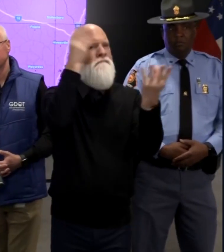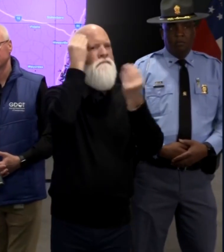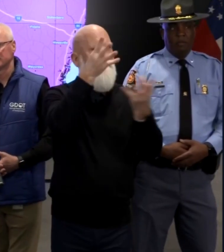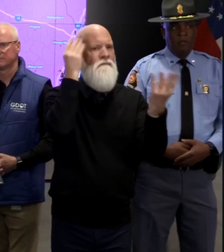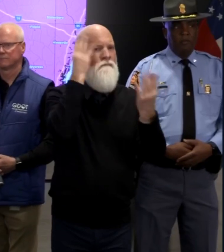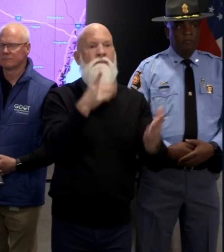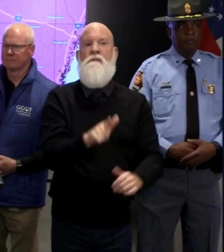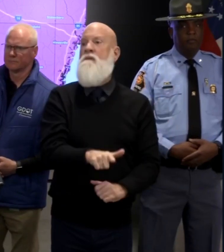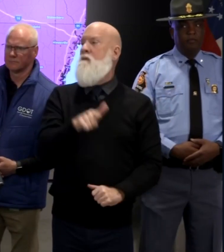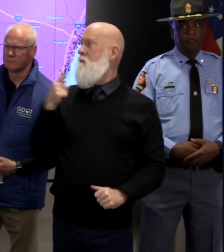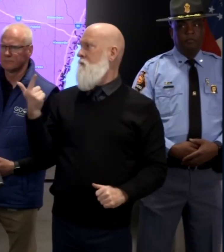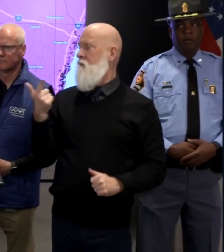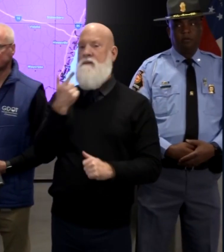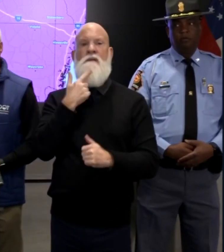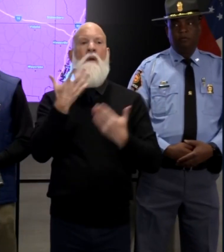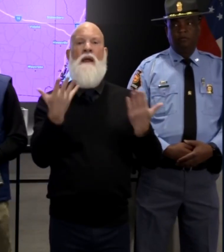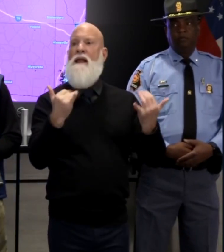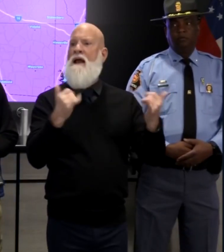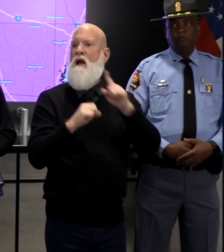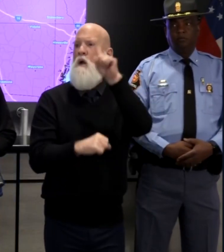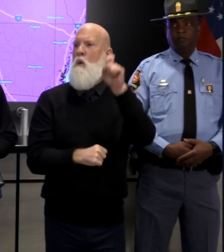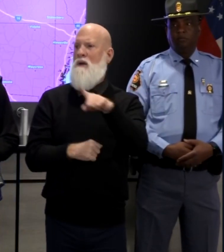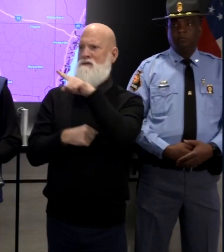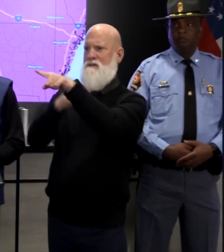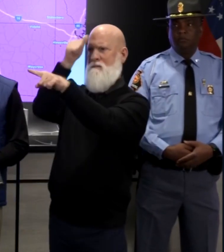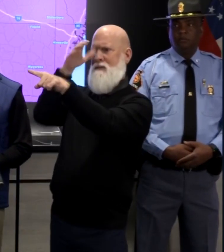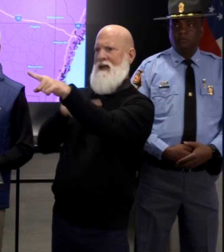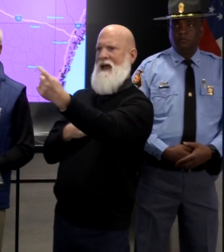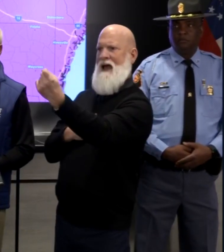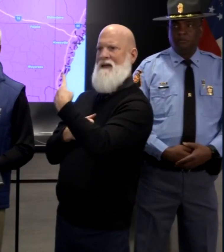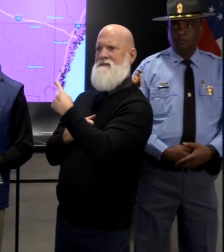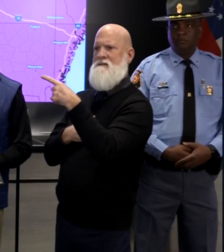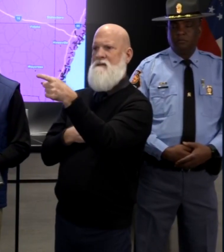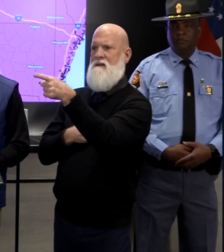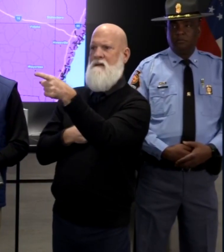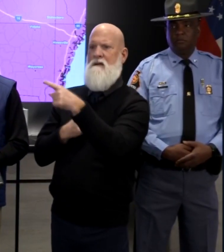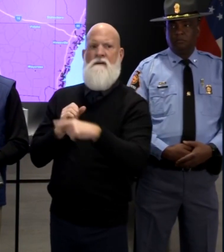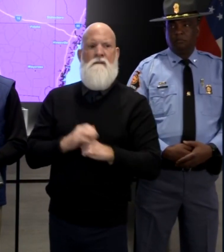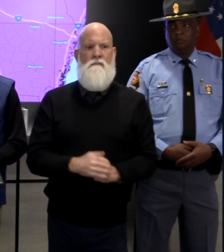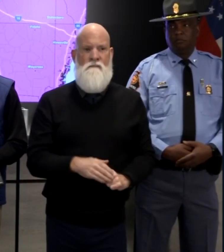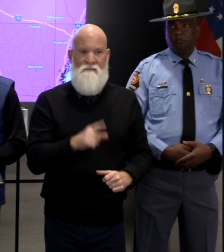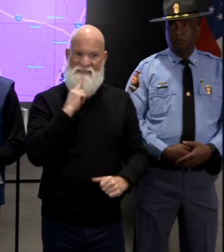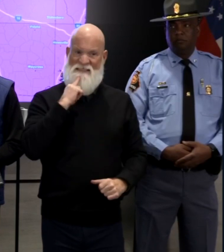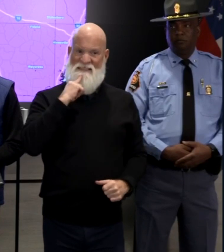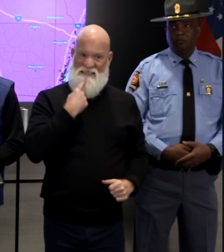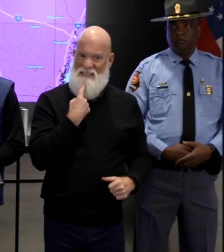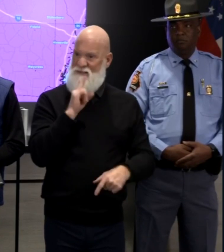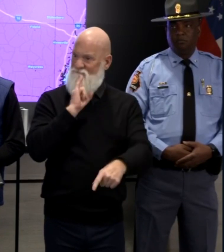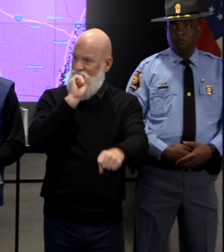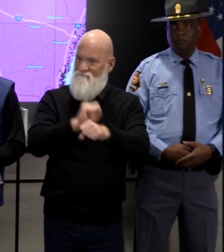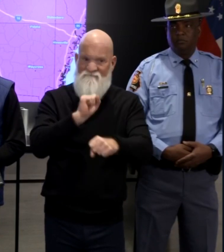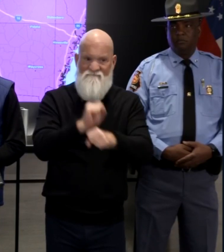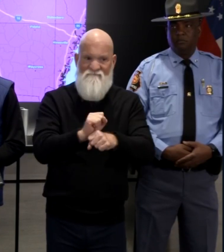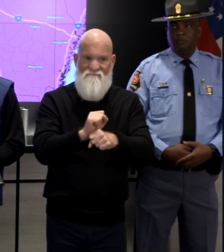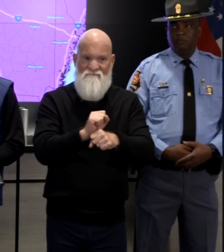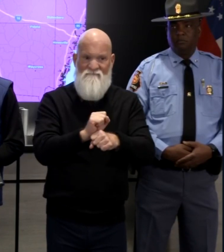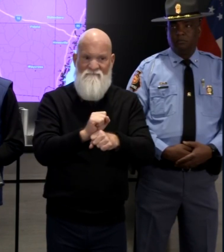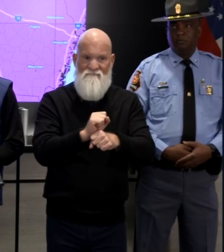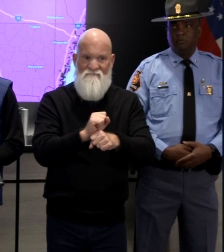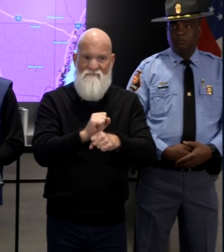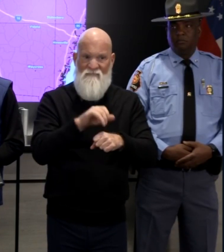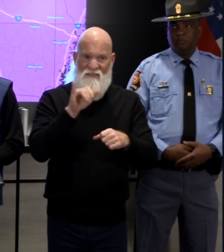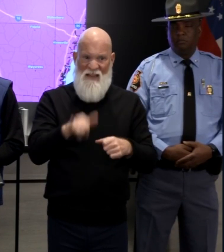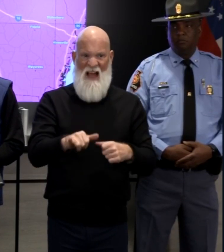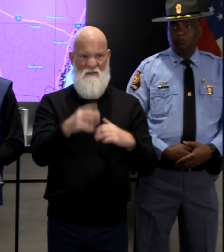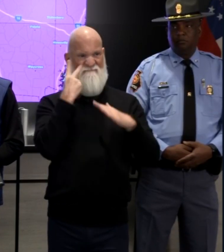up for questions if anybody. This is the real deal. This is not a drill. This is what was forecast as